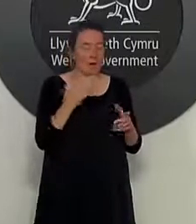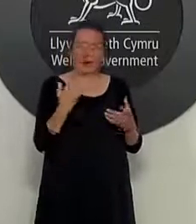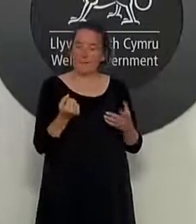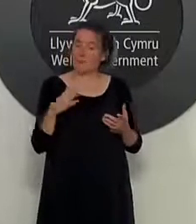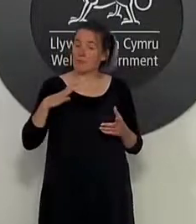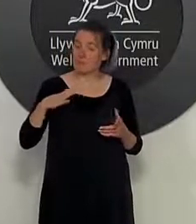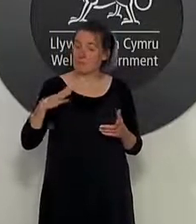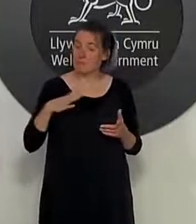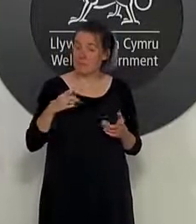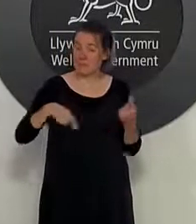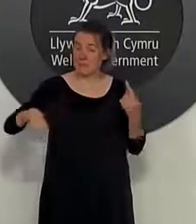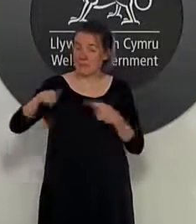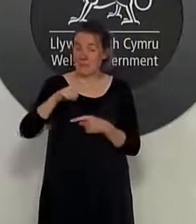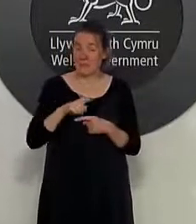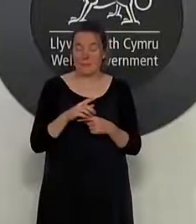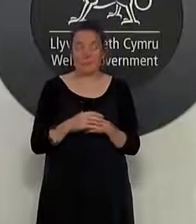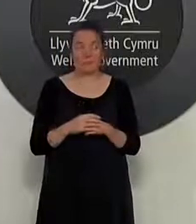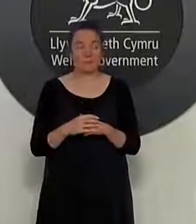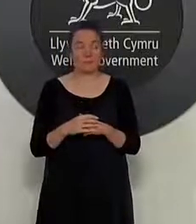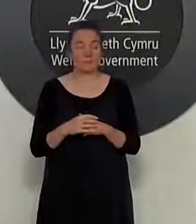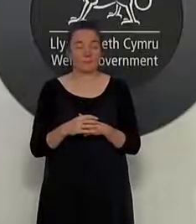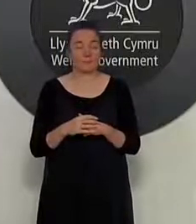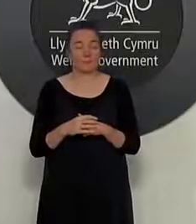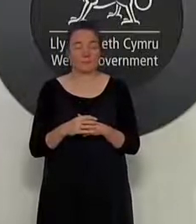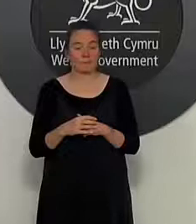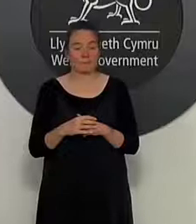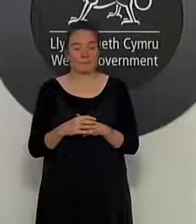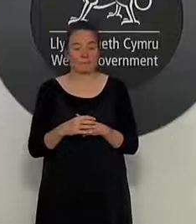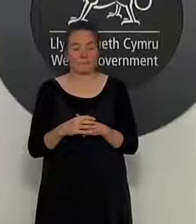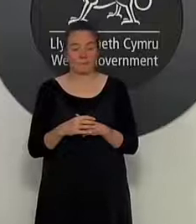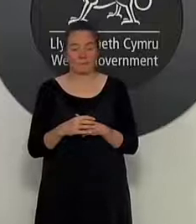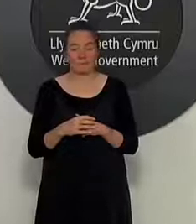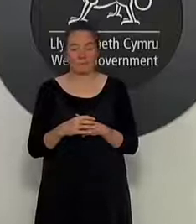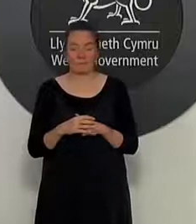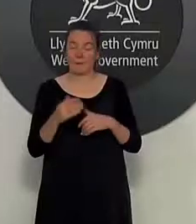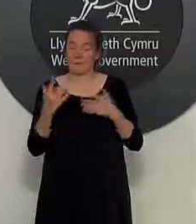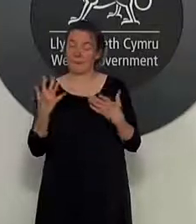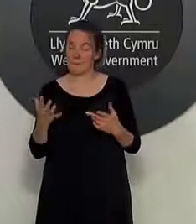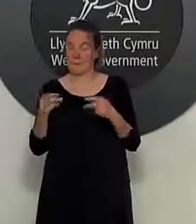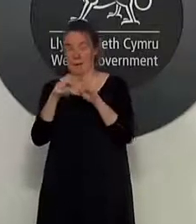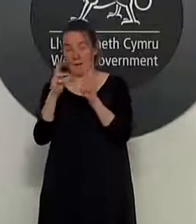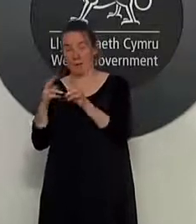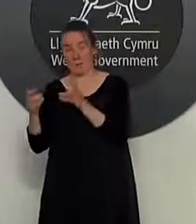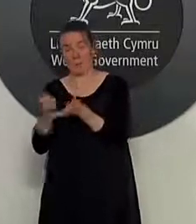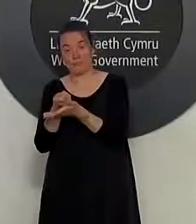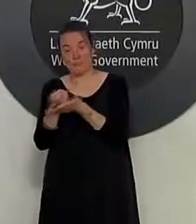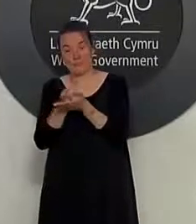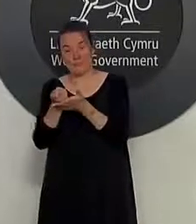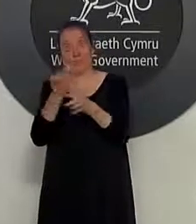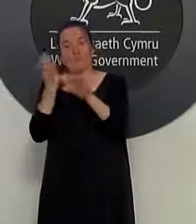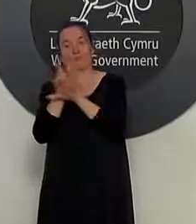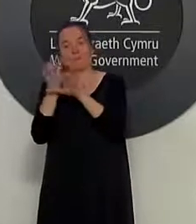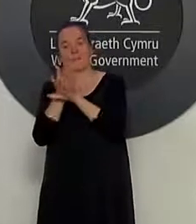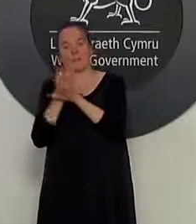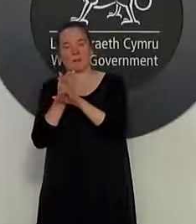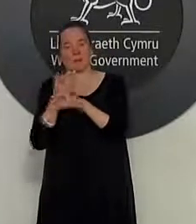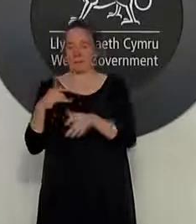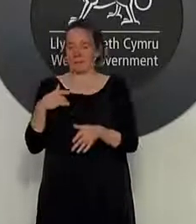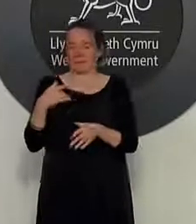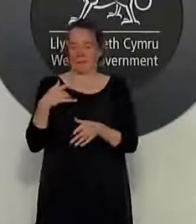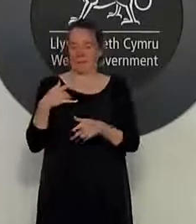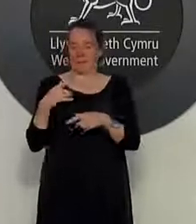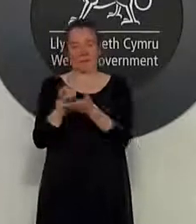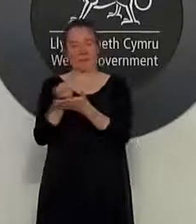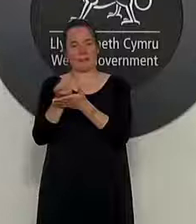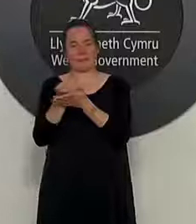i bobl sy'n rhoi tai i rentio yn y sector private.